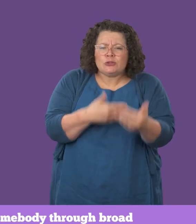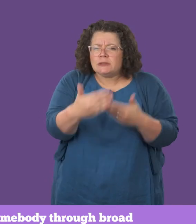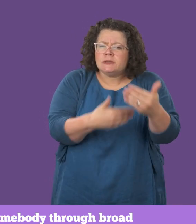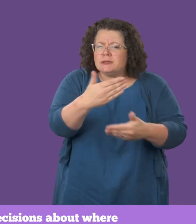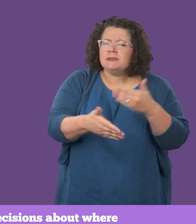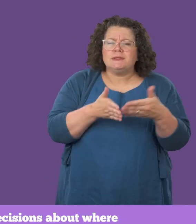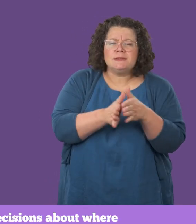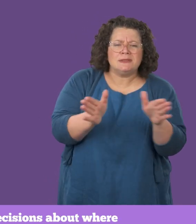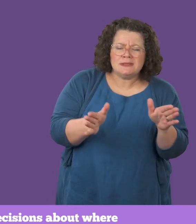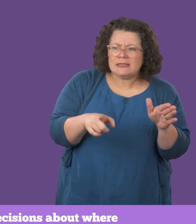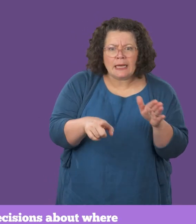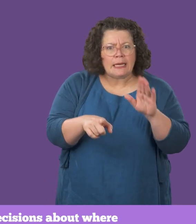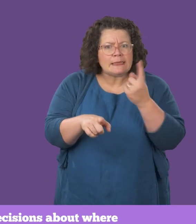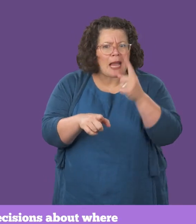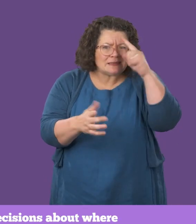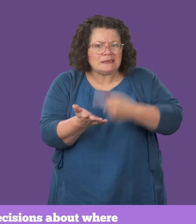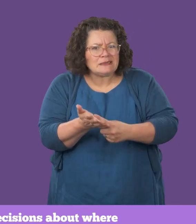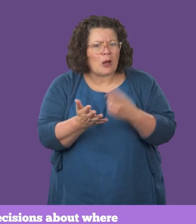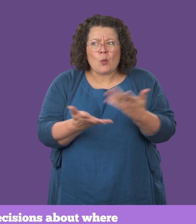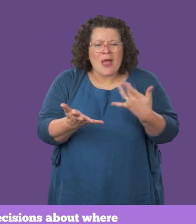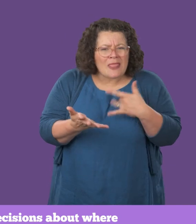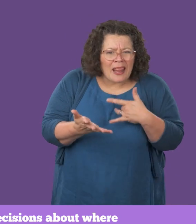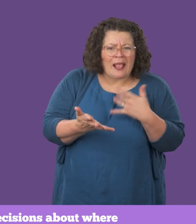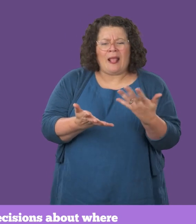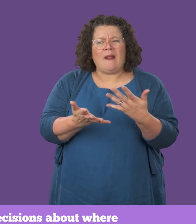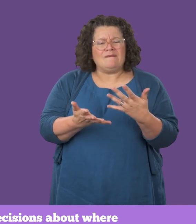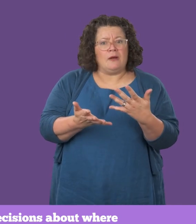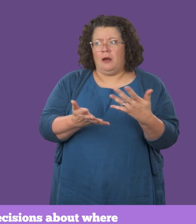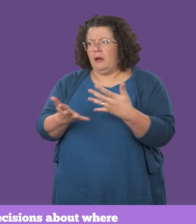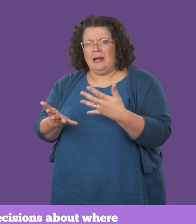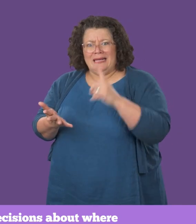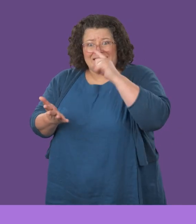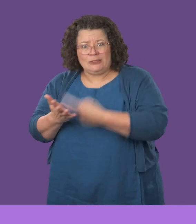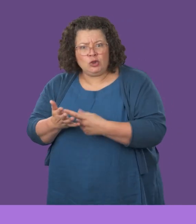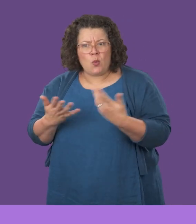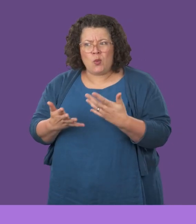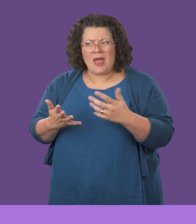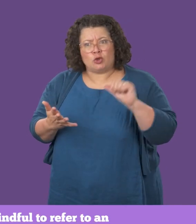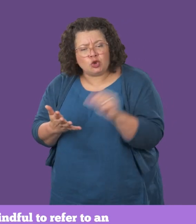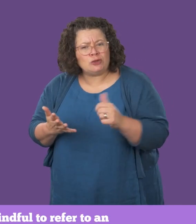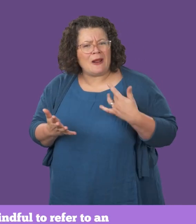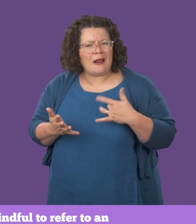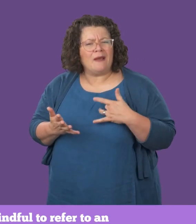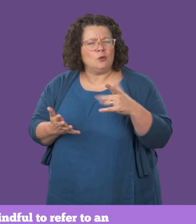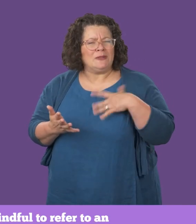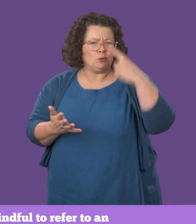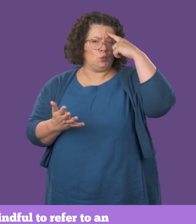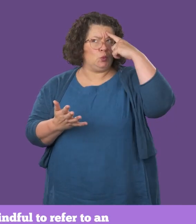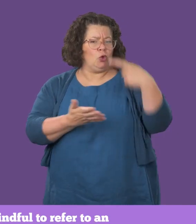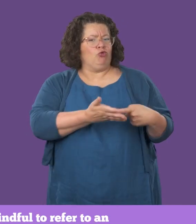lack capacity to make decisions about where they live, and there's a decision about where they should live, then you need to be mindful to refer to IMCA